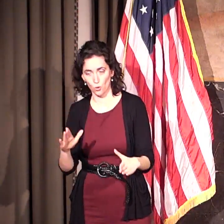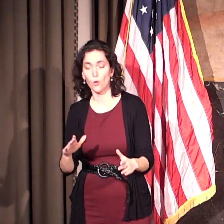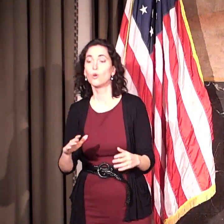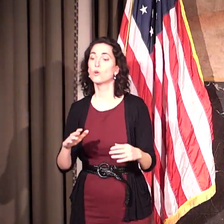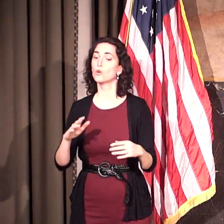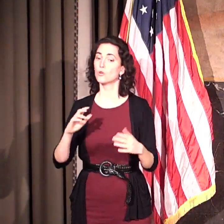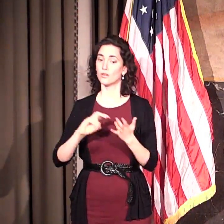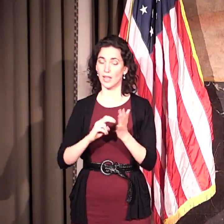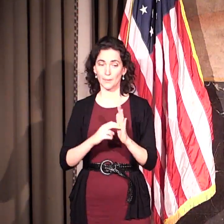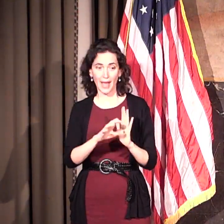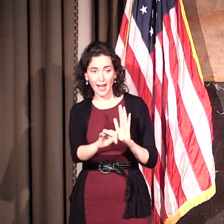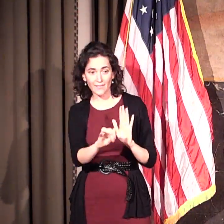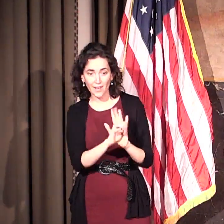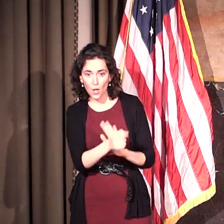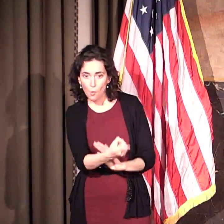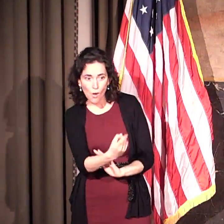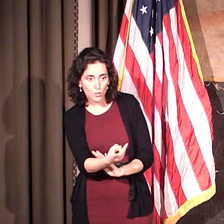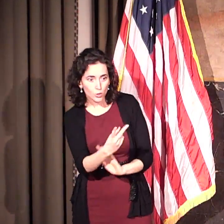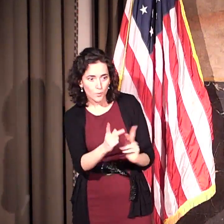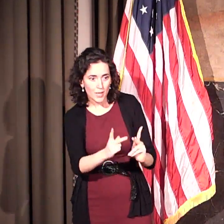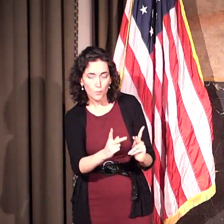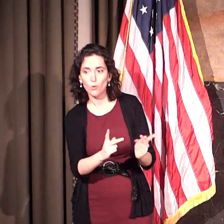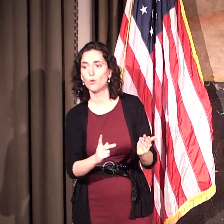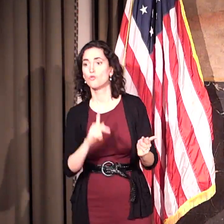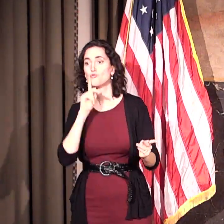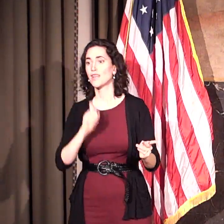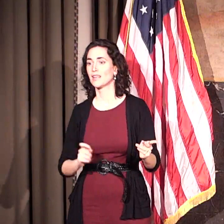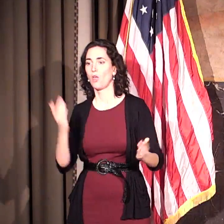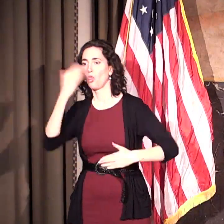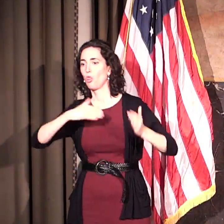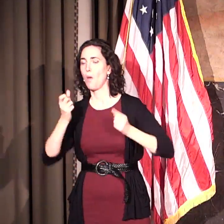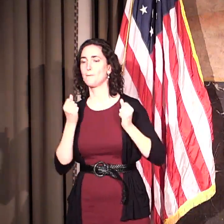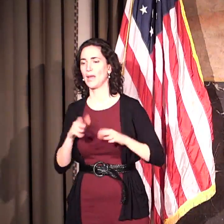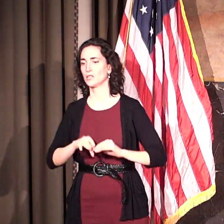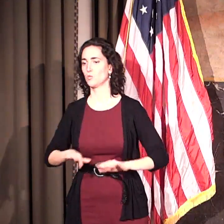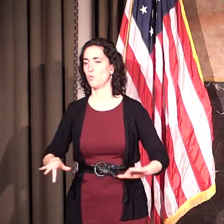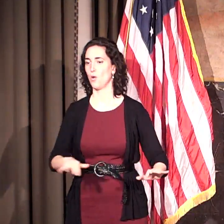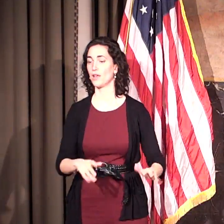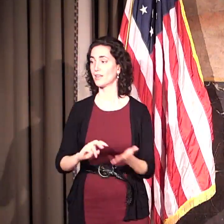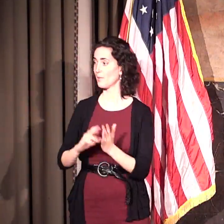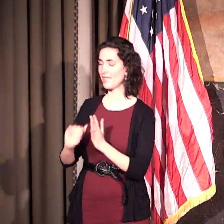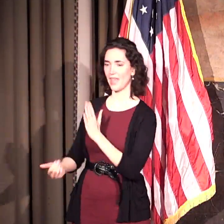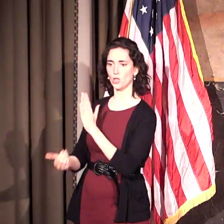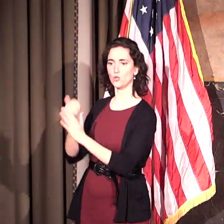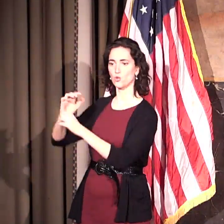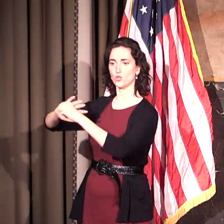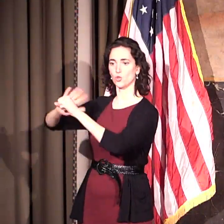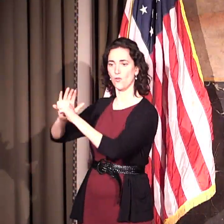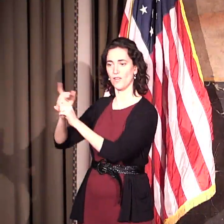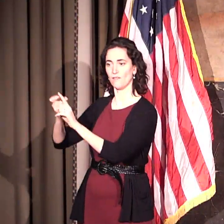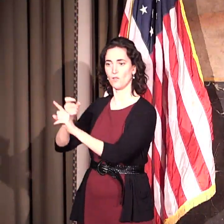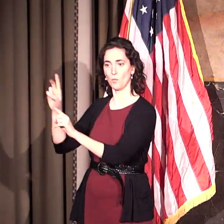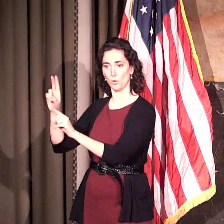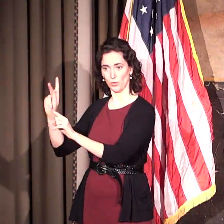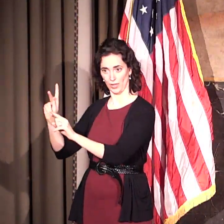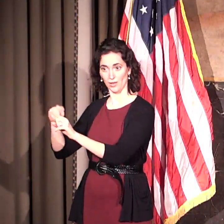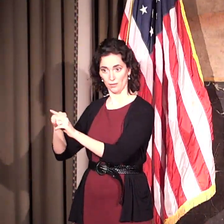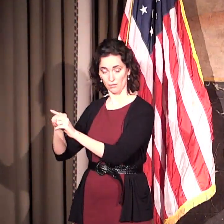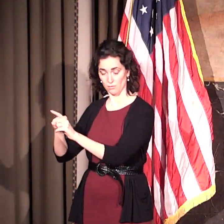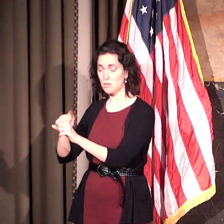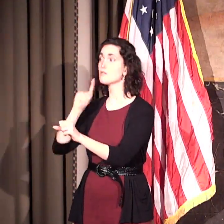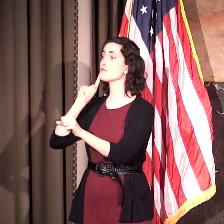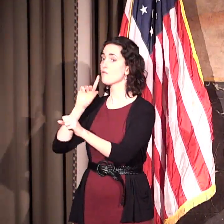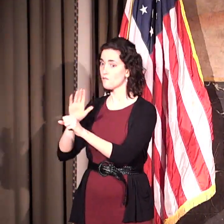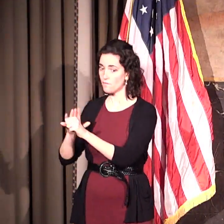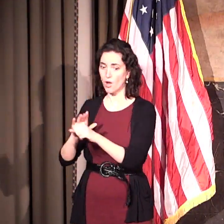is significantly more of this UK variant circulating in this state than has been confirmed